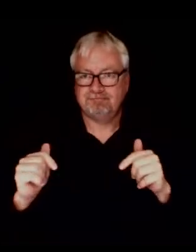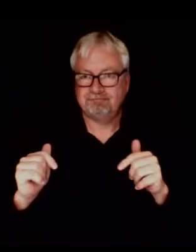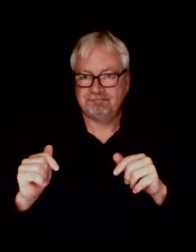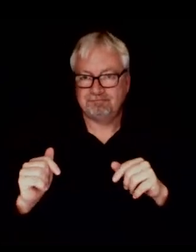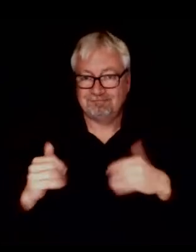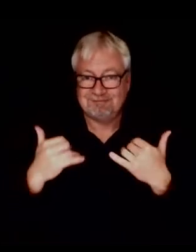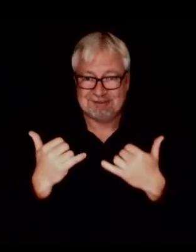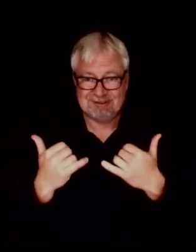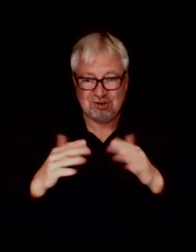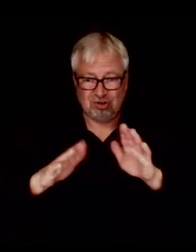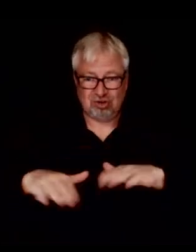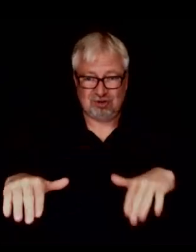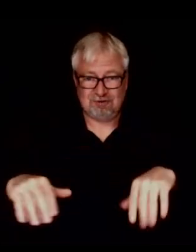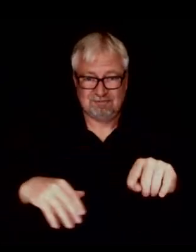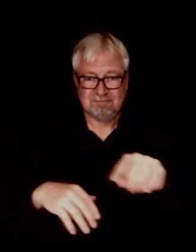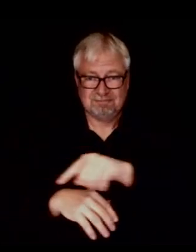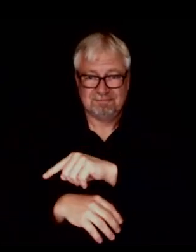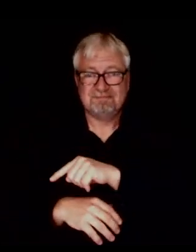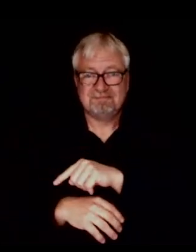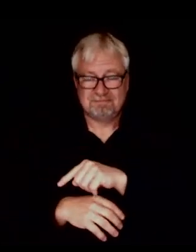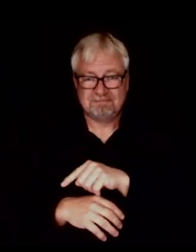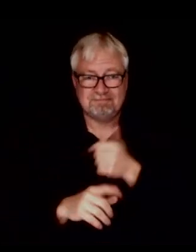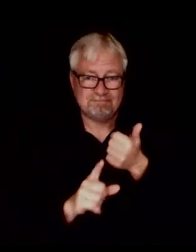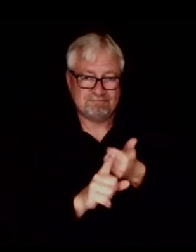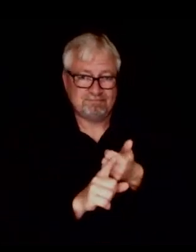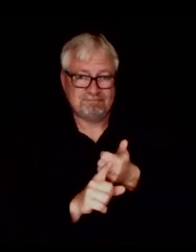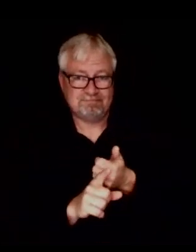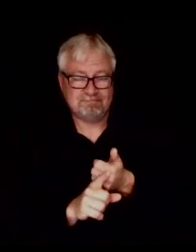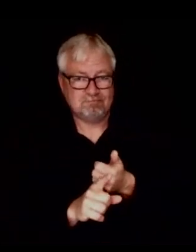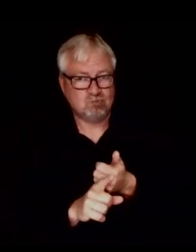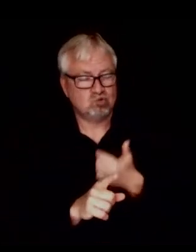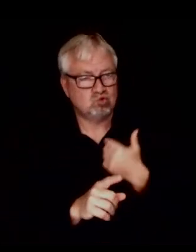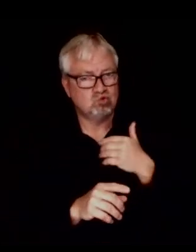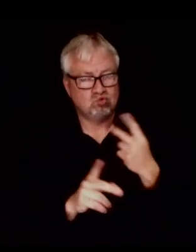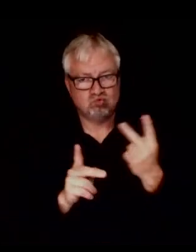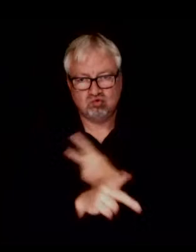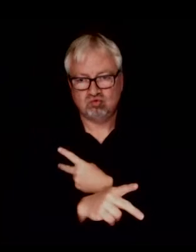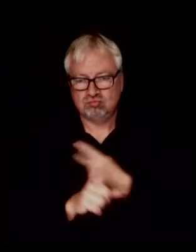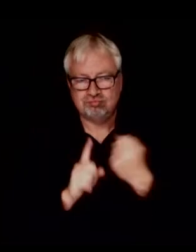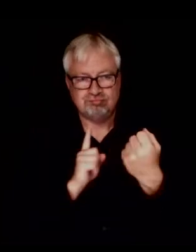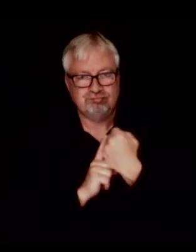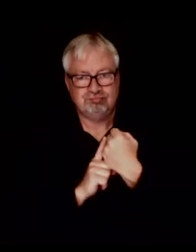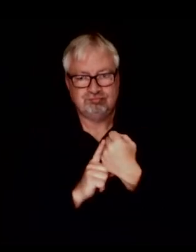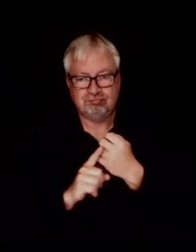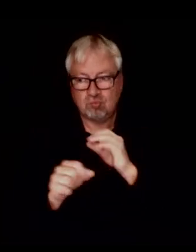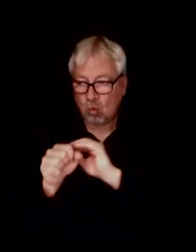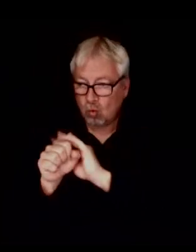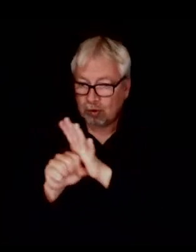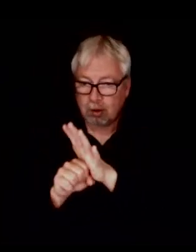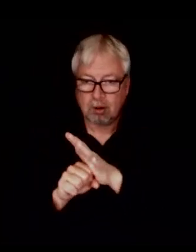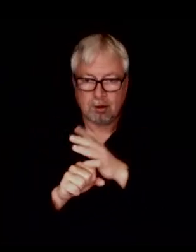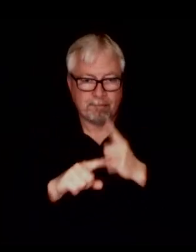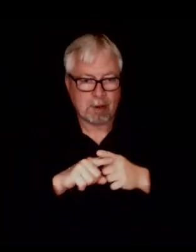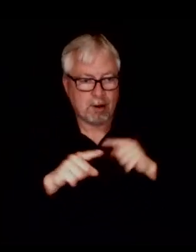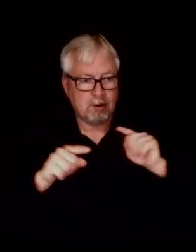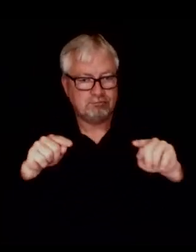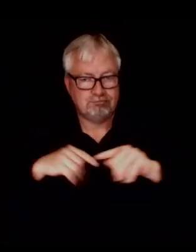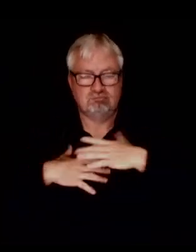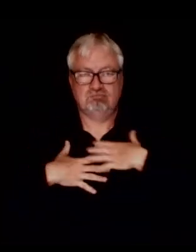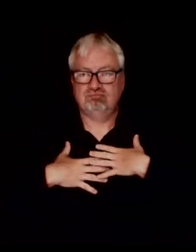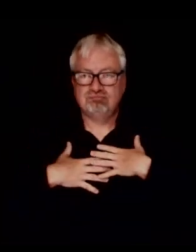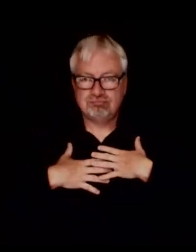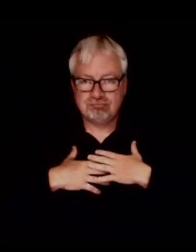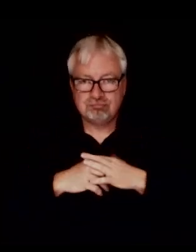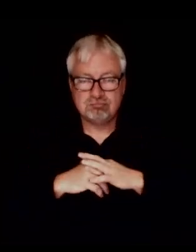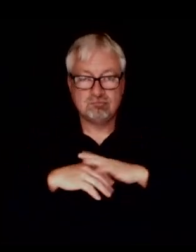pandemic has been palpable. Parental worries about visiting healthcare facilities have also resulted in a decrease in